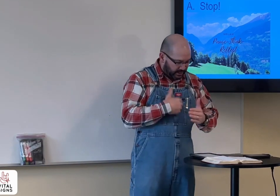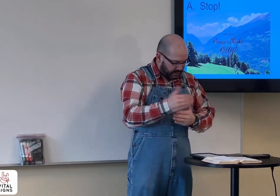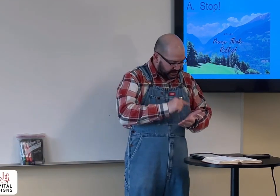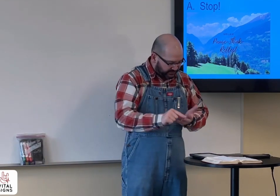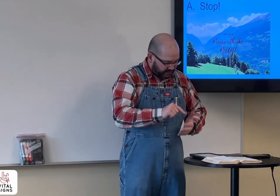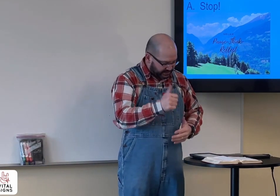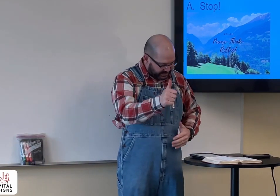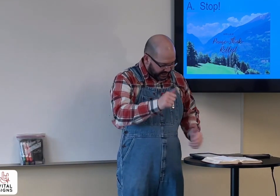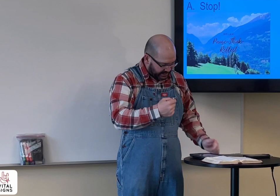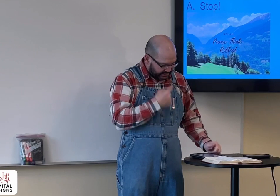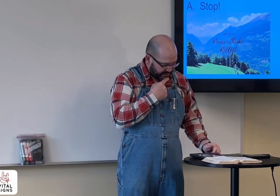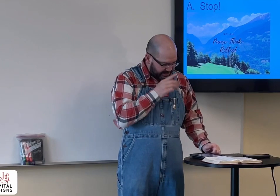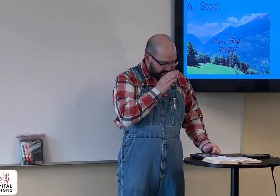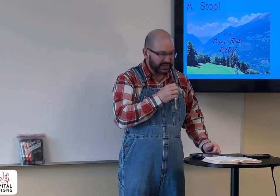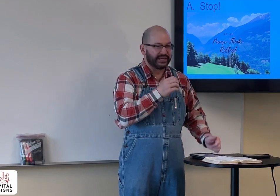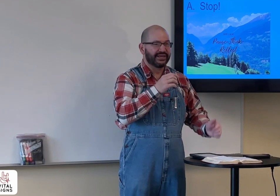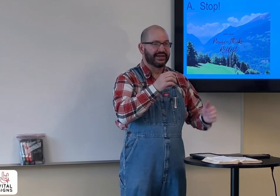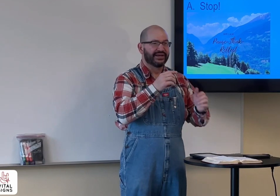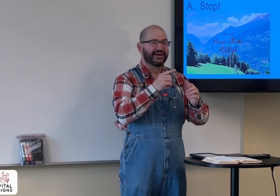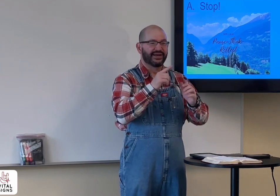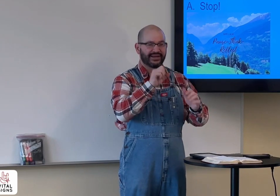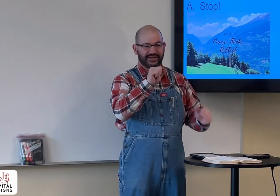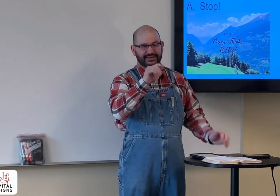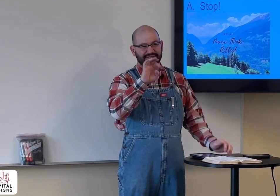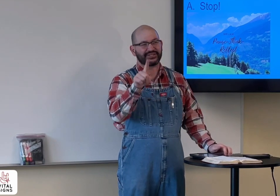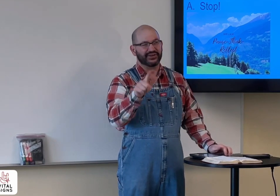Next verse 10 says, be still